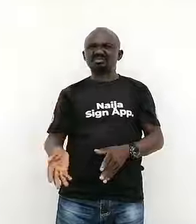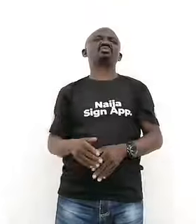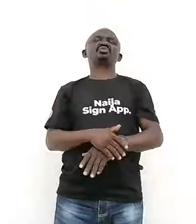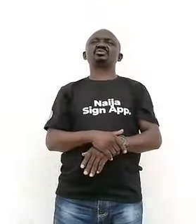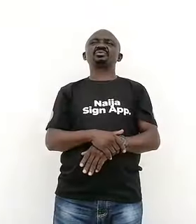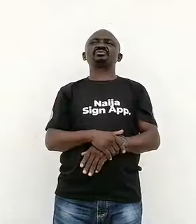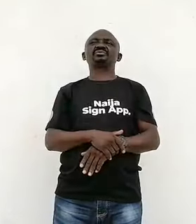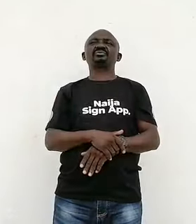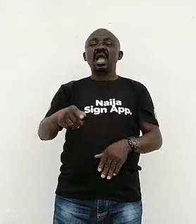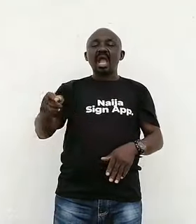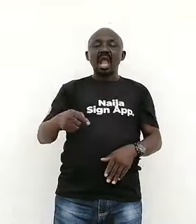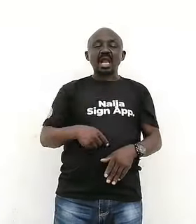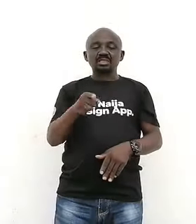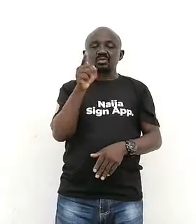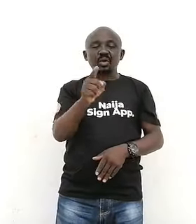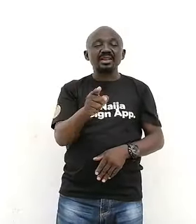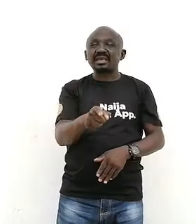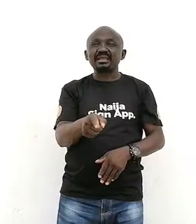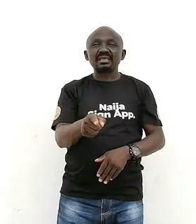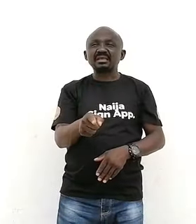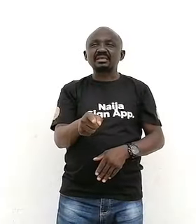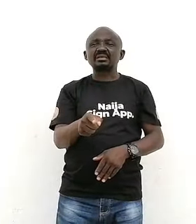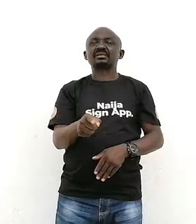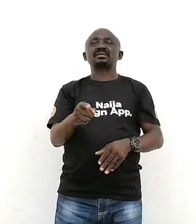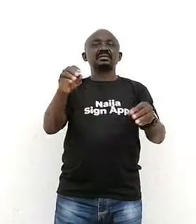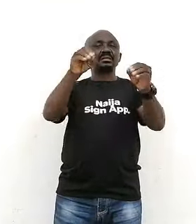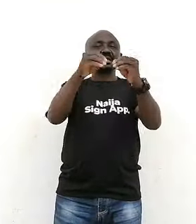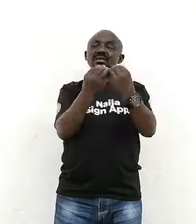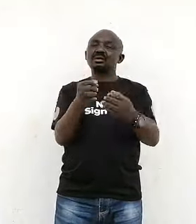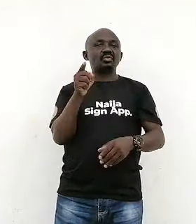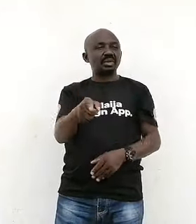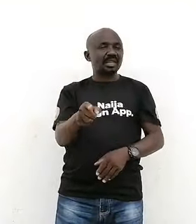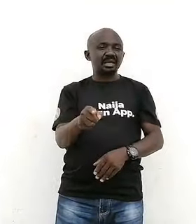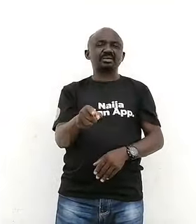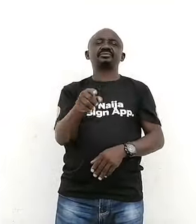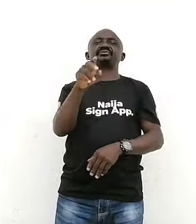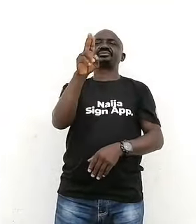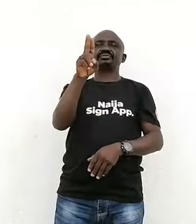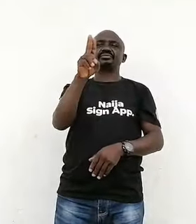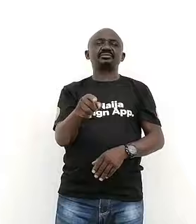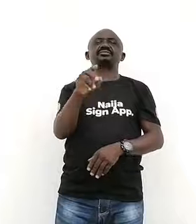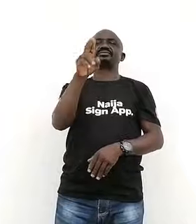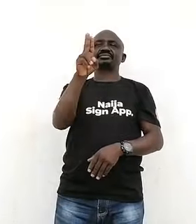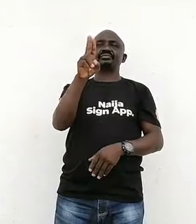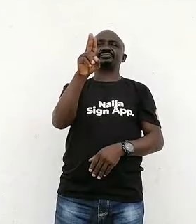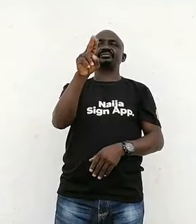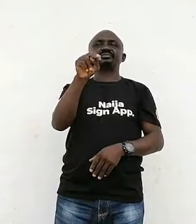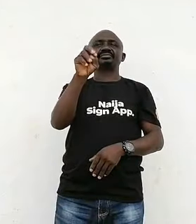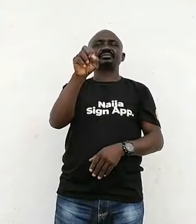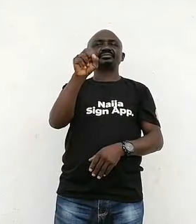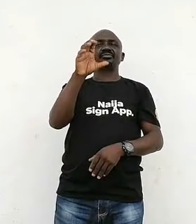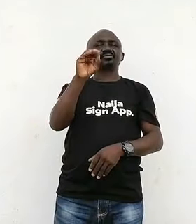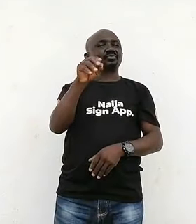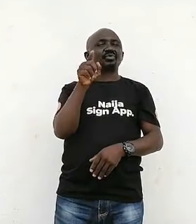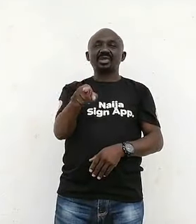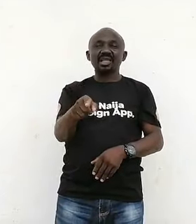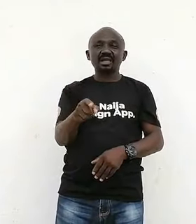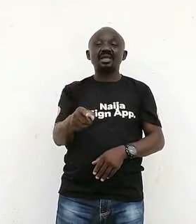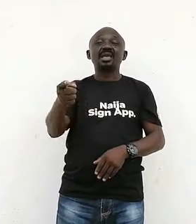promote discussions around these languages in the internet space, if I may. But the campaign, the